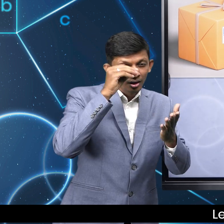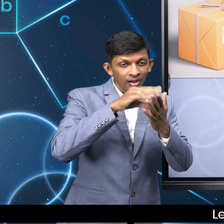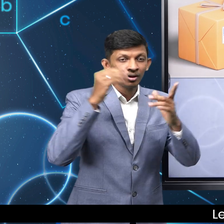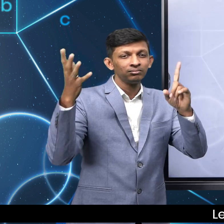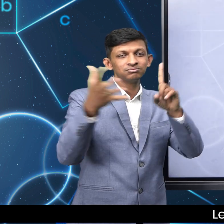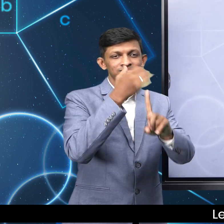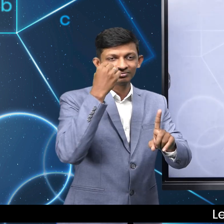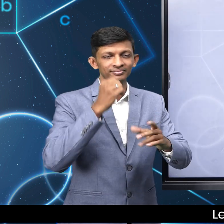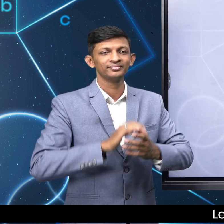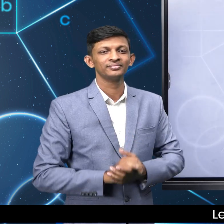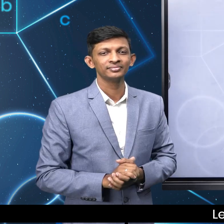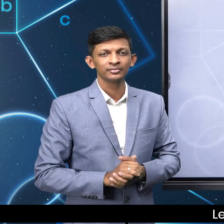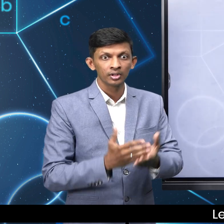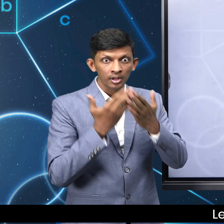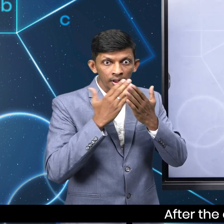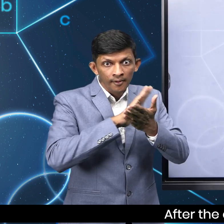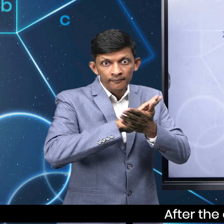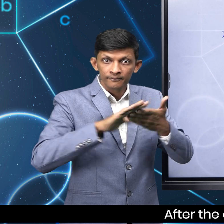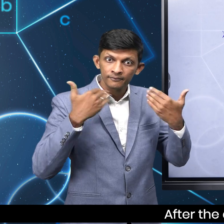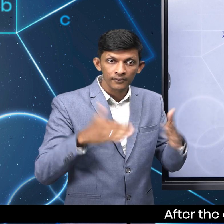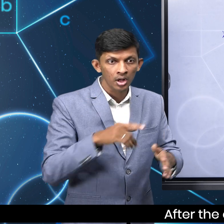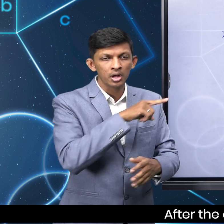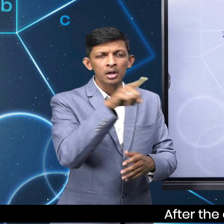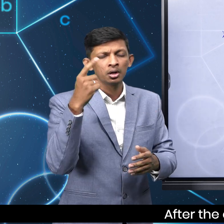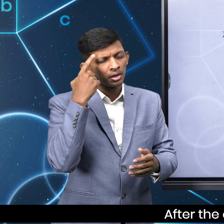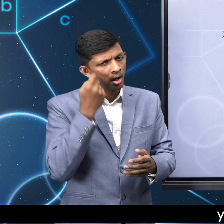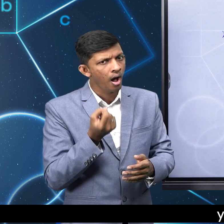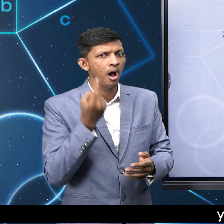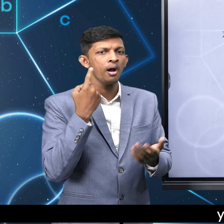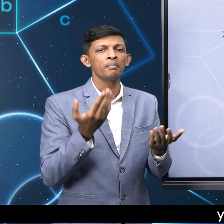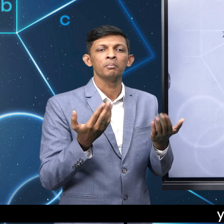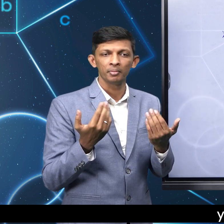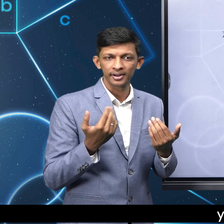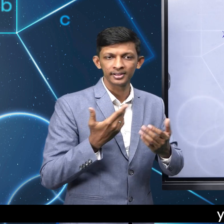Learning outcomes. After the completion of this lesson, you will be able to